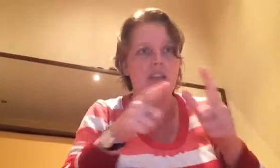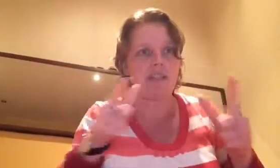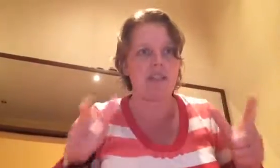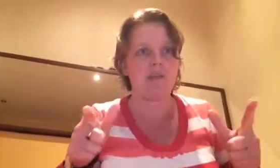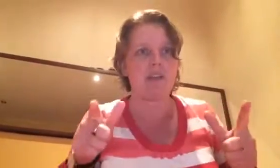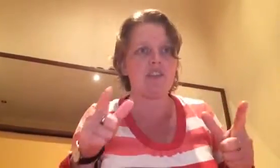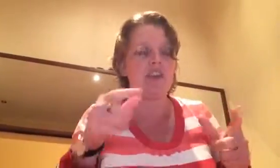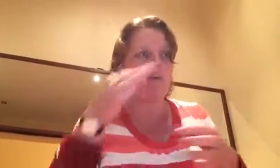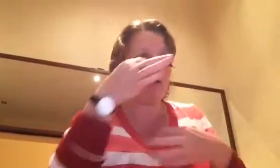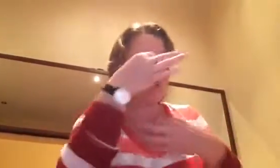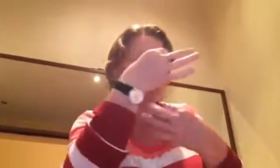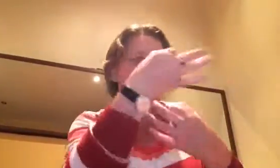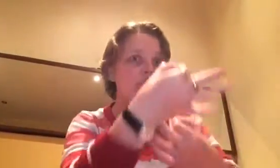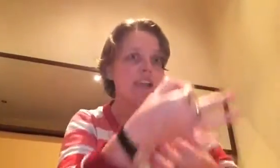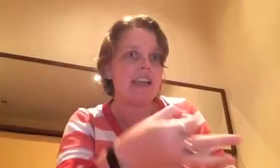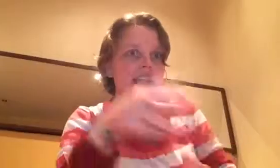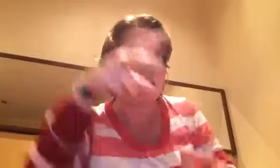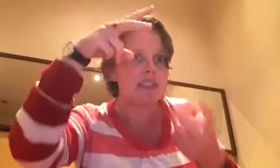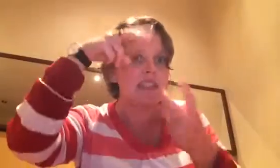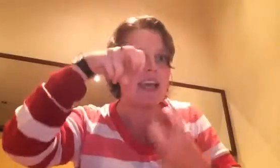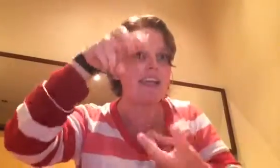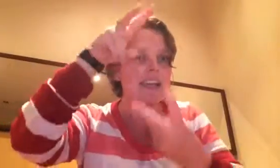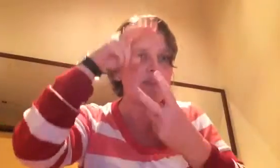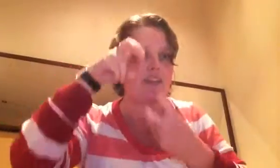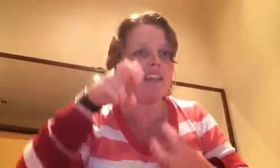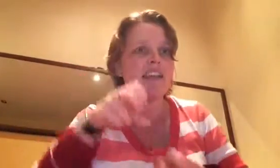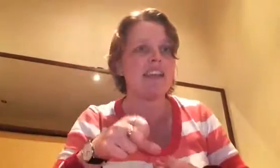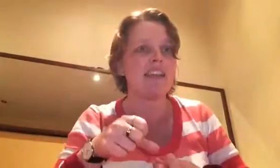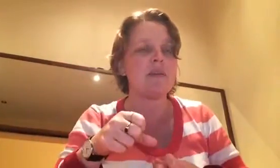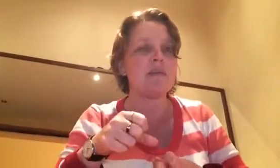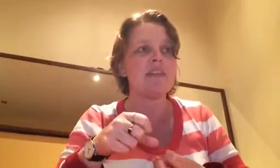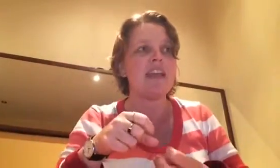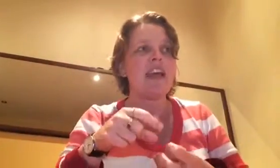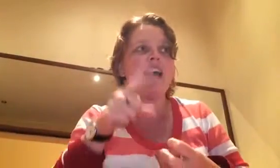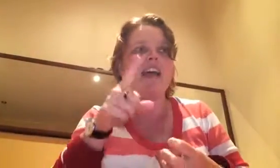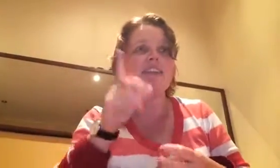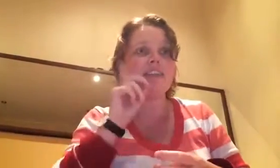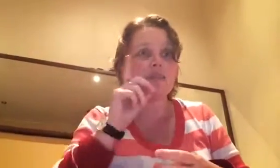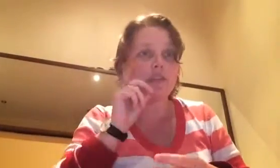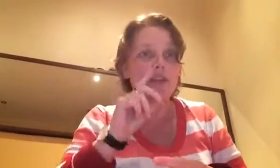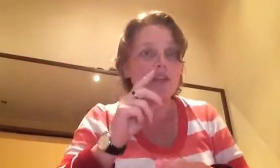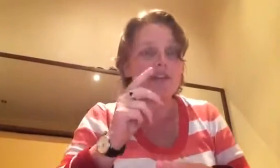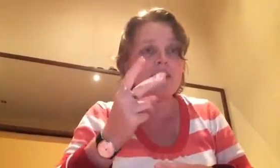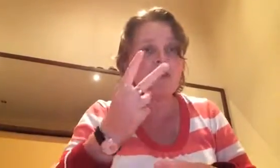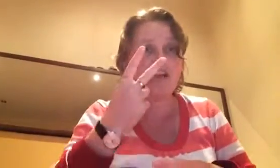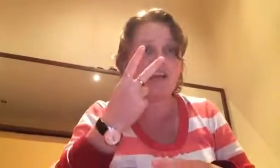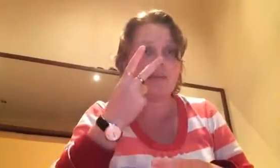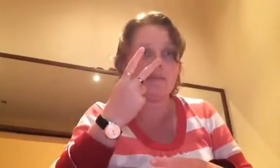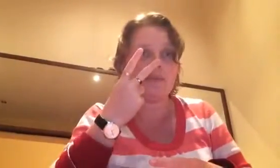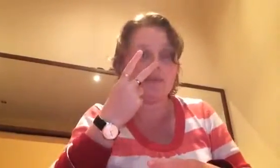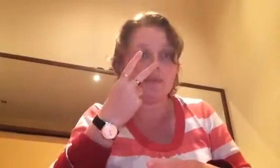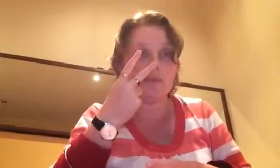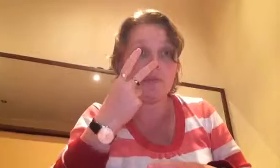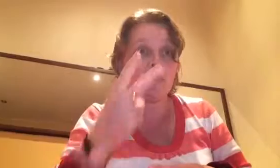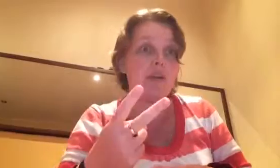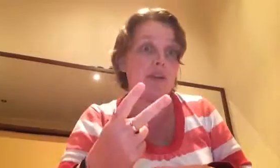sign language, but he was looking at it and he was taking everything in. And the little girl, who was 2